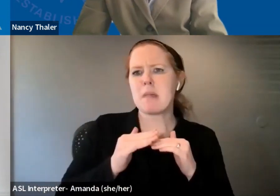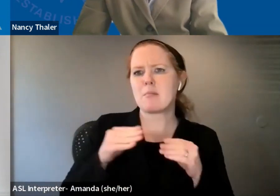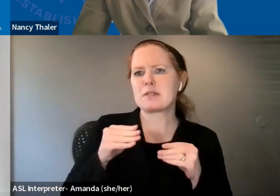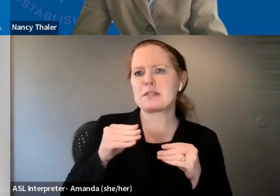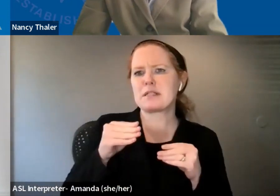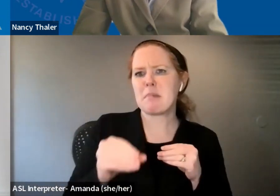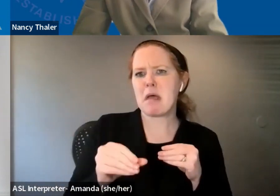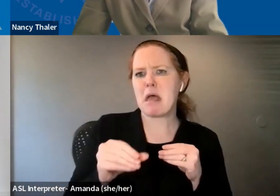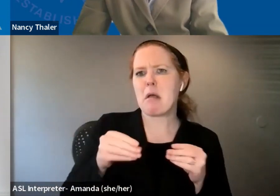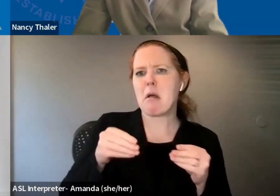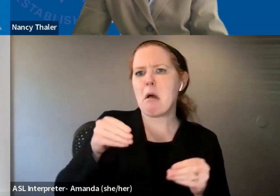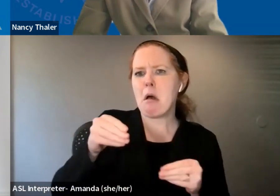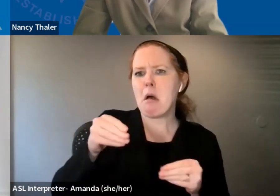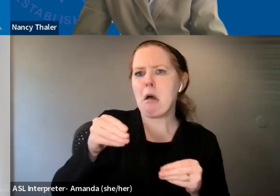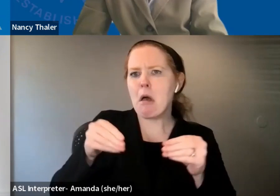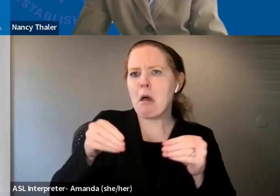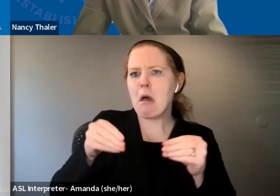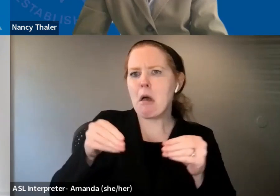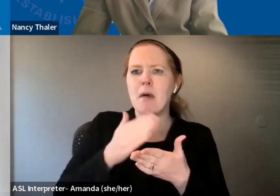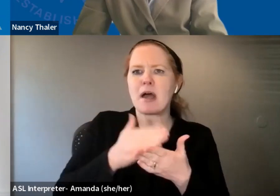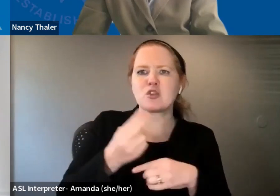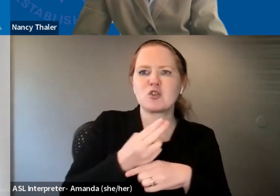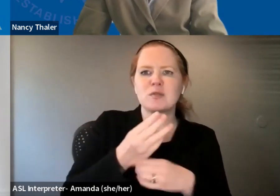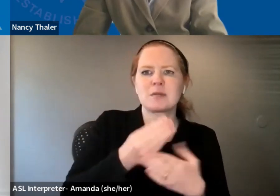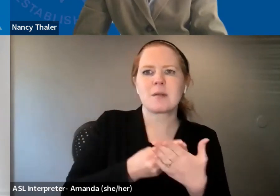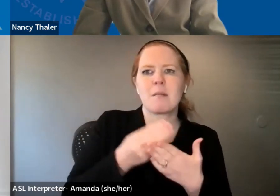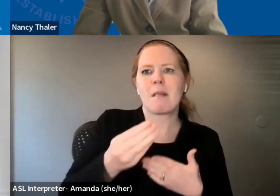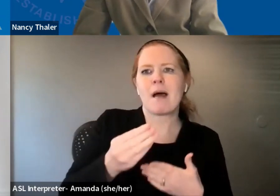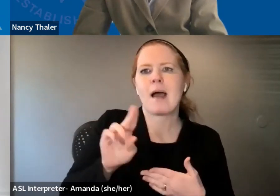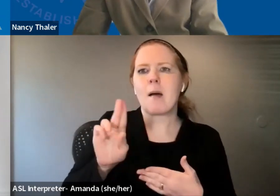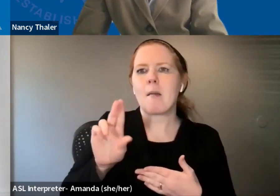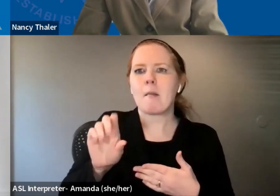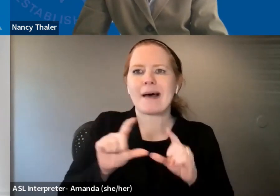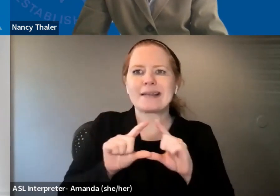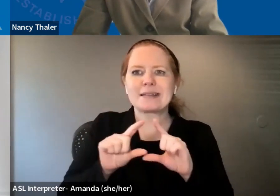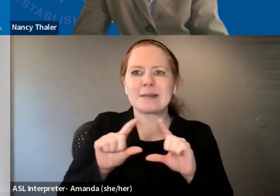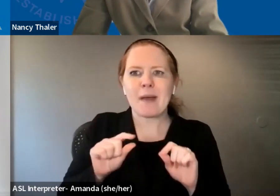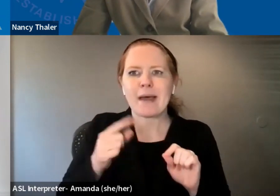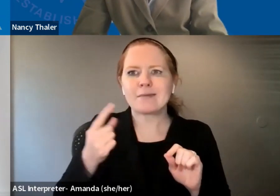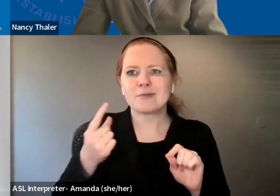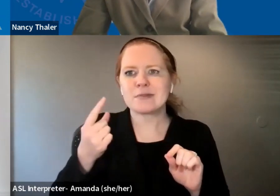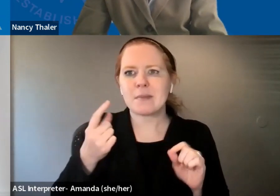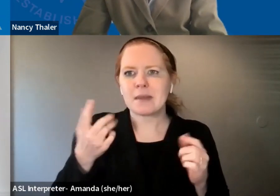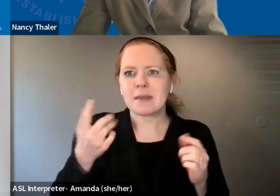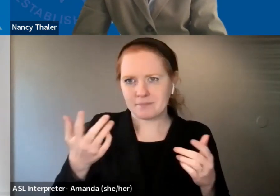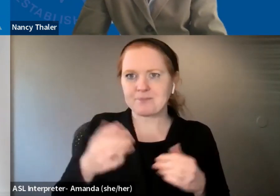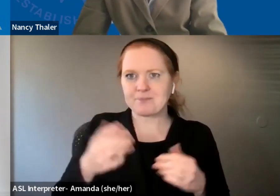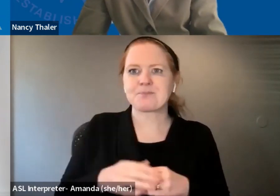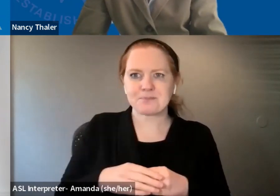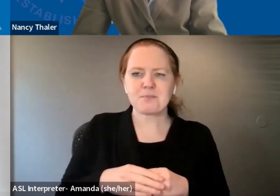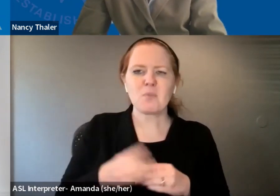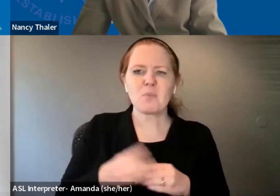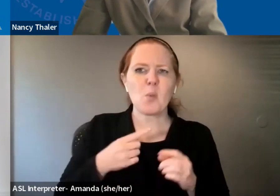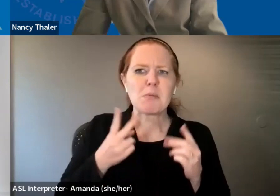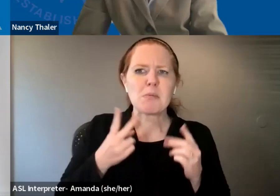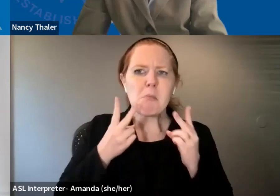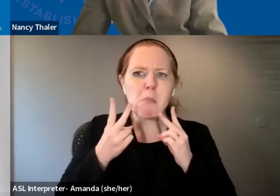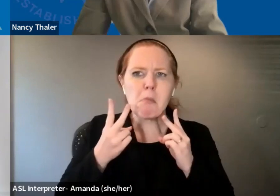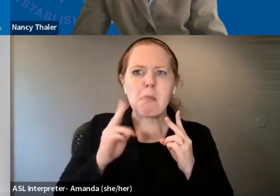there. Maybe a budget is used to purchase a bus pass or something like that. So we do hear a little